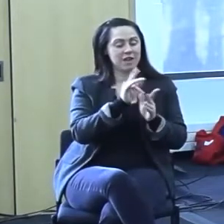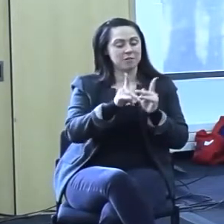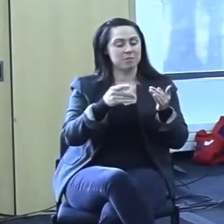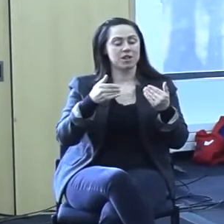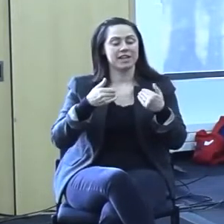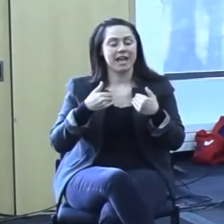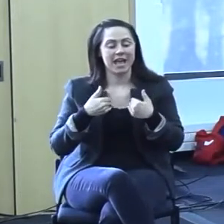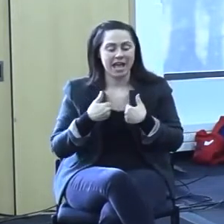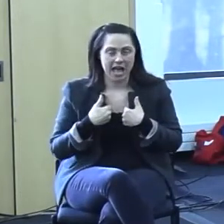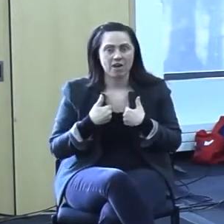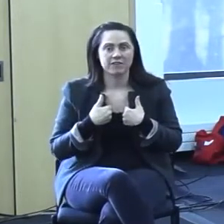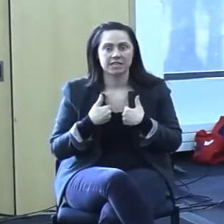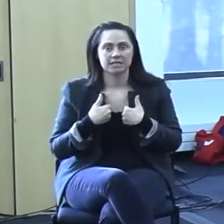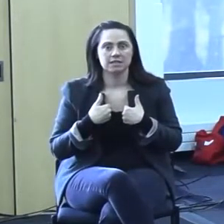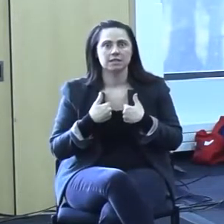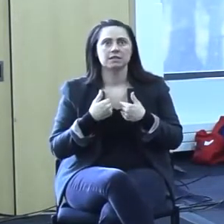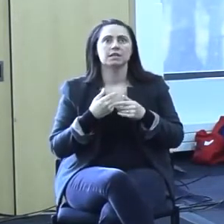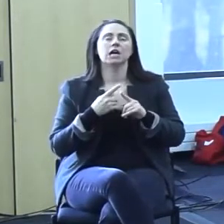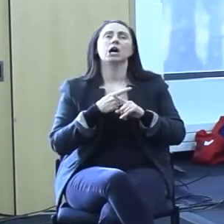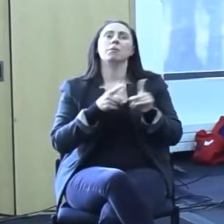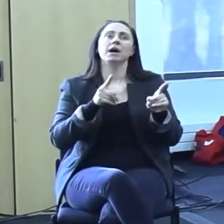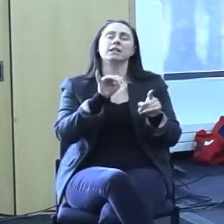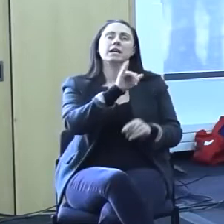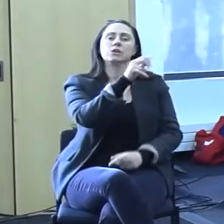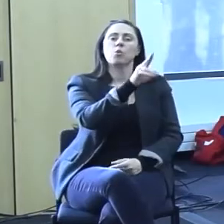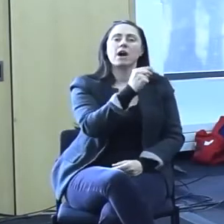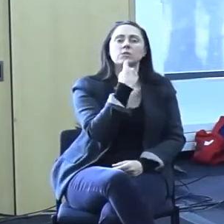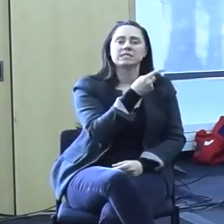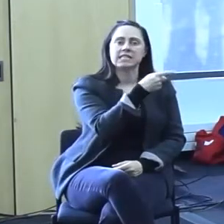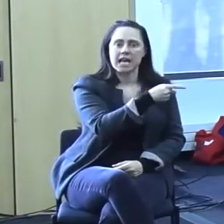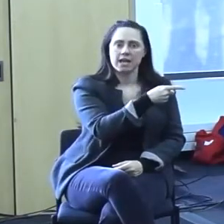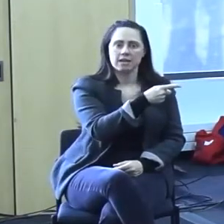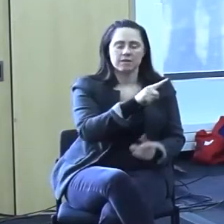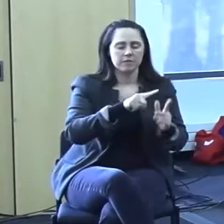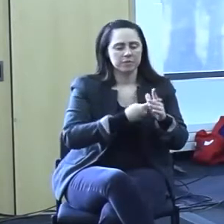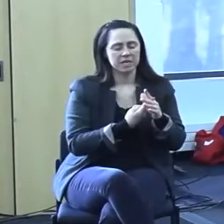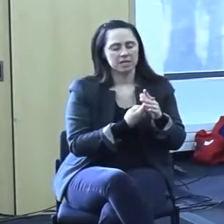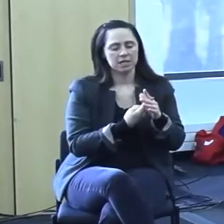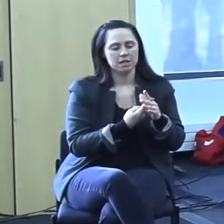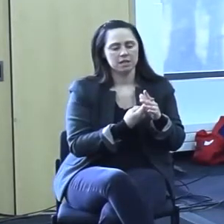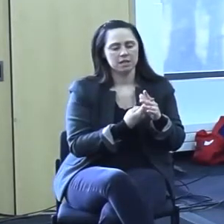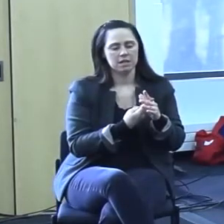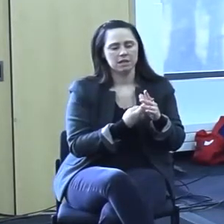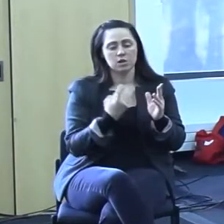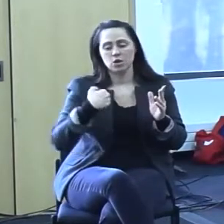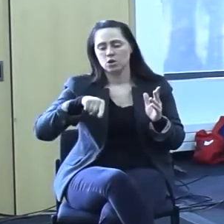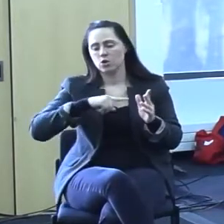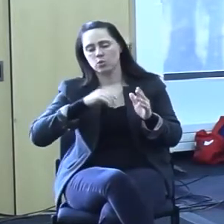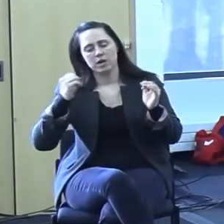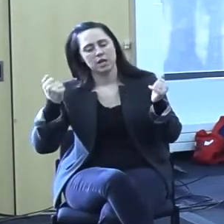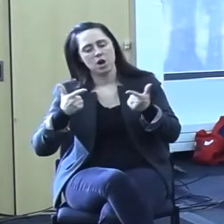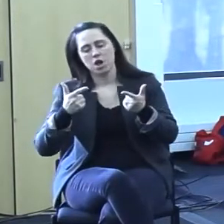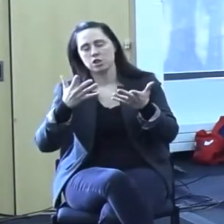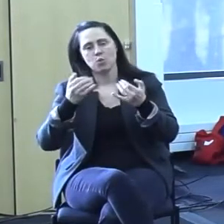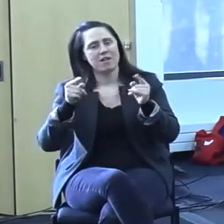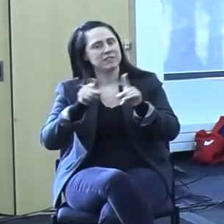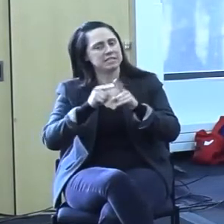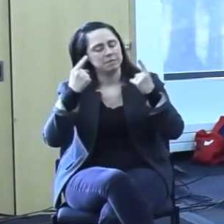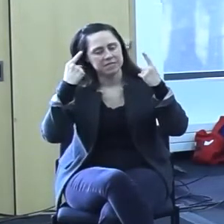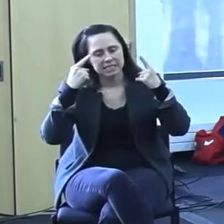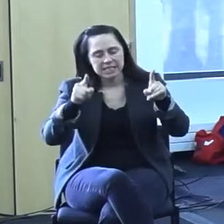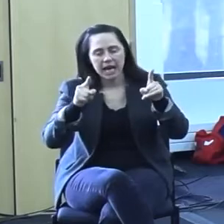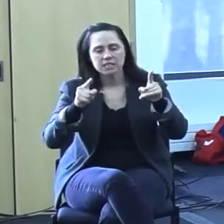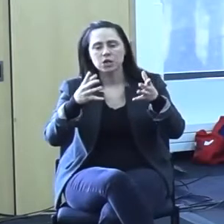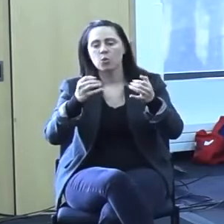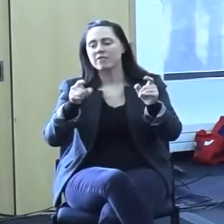have. But as Juan was mentioning at the beginning of this, is we all looking for the same success. We're looking for